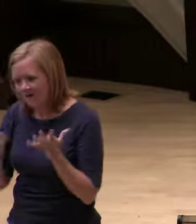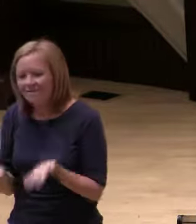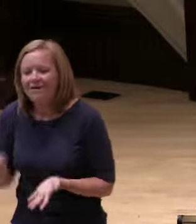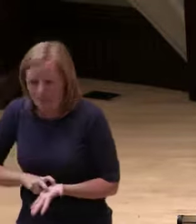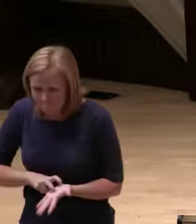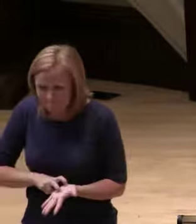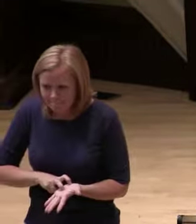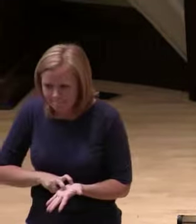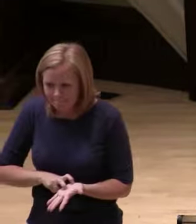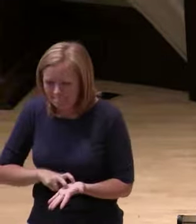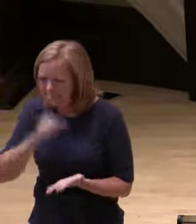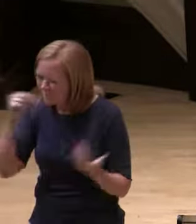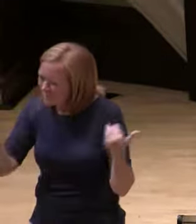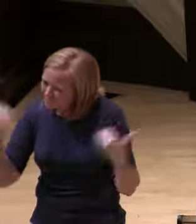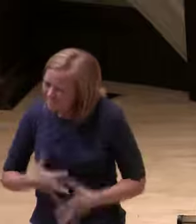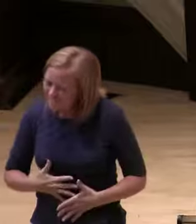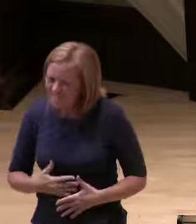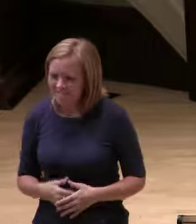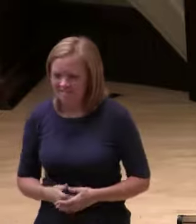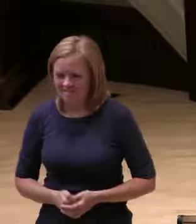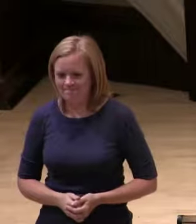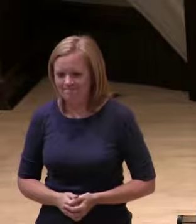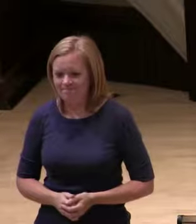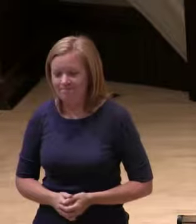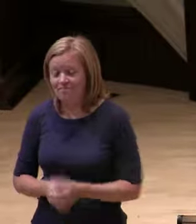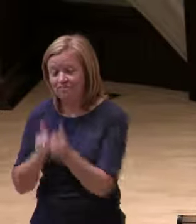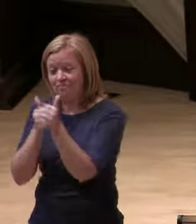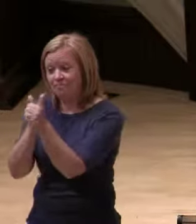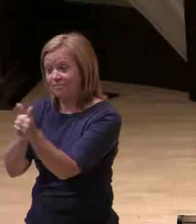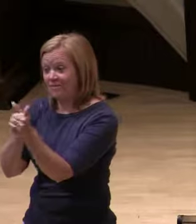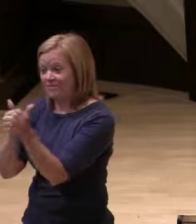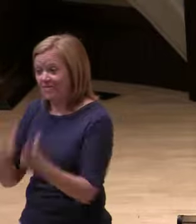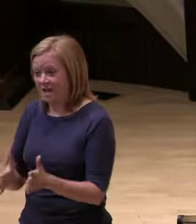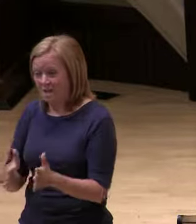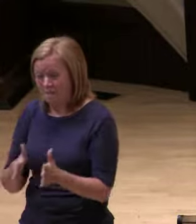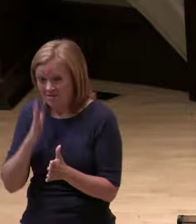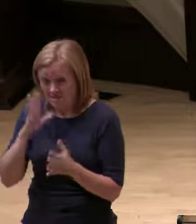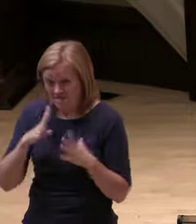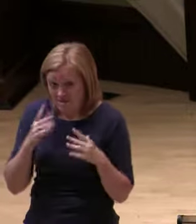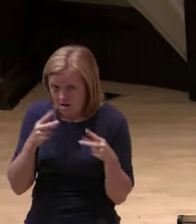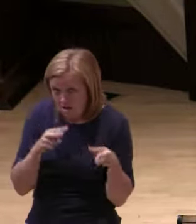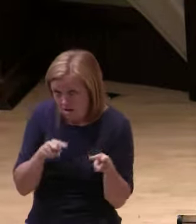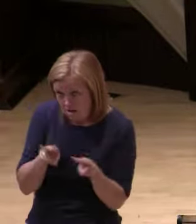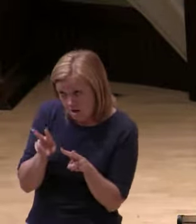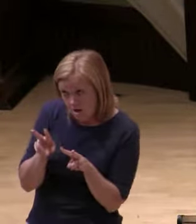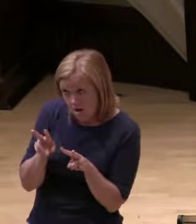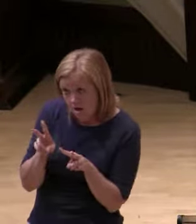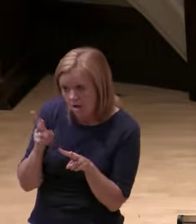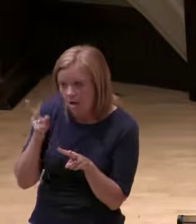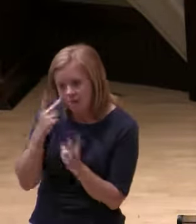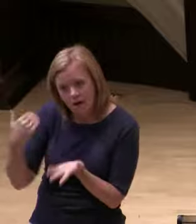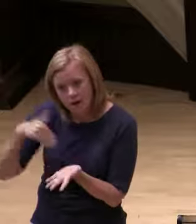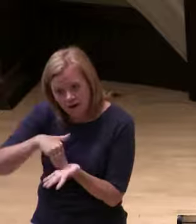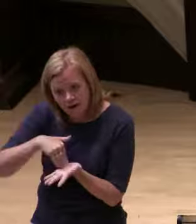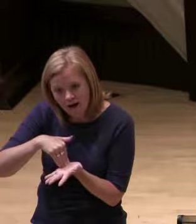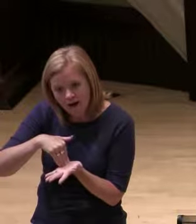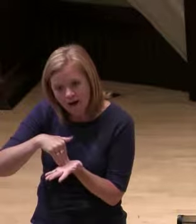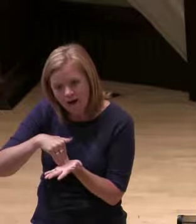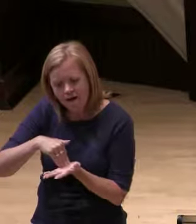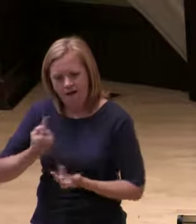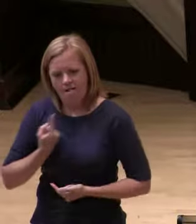up and do not be afraid." The disciples gradually looked up, and they saw that once again they